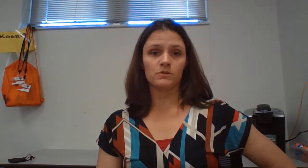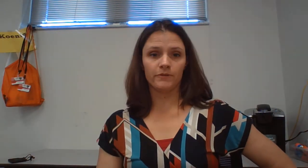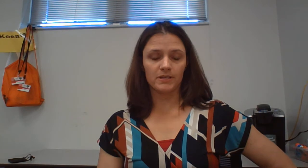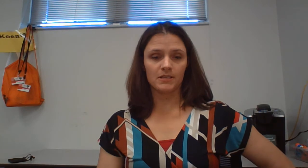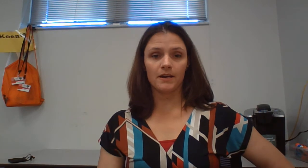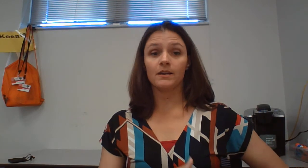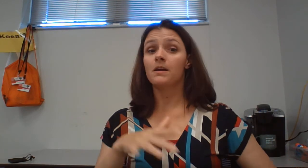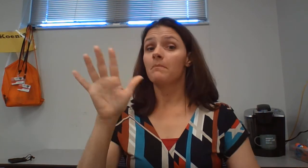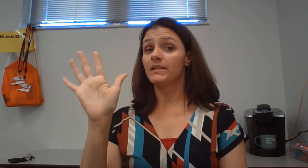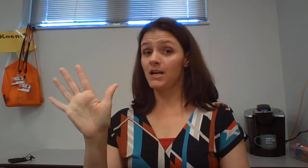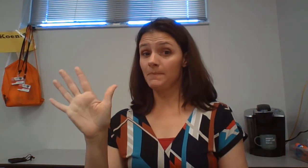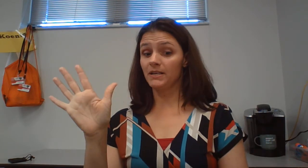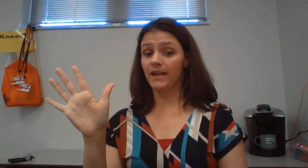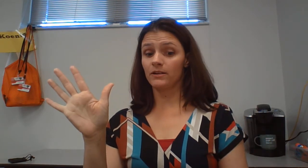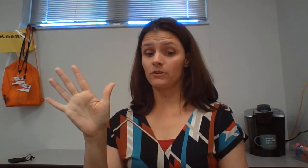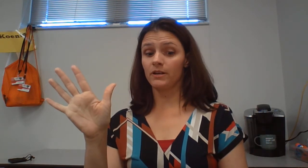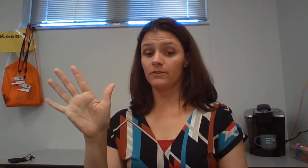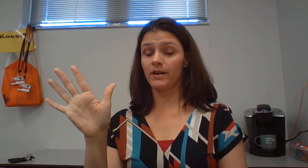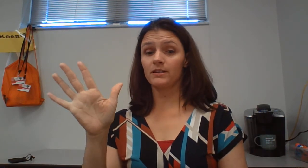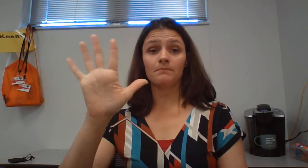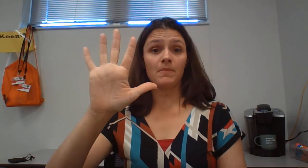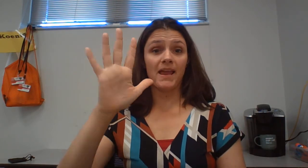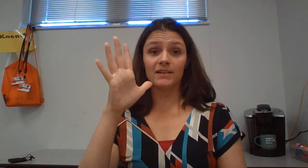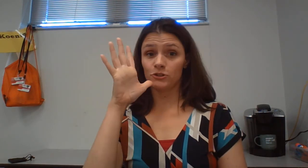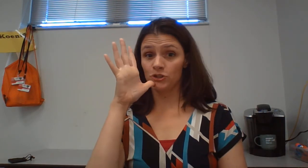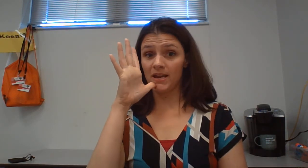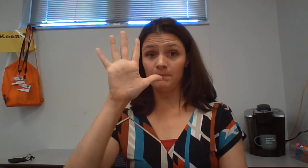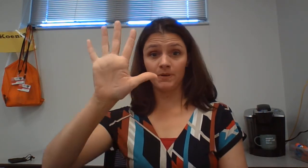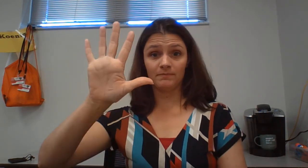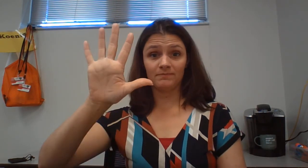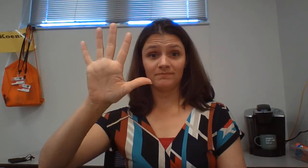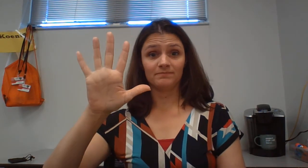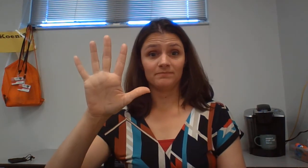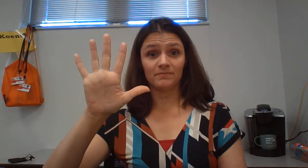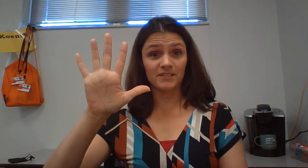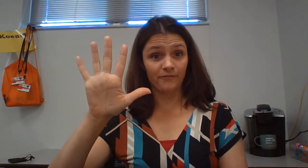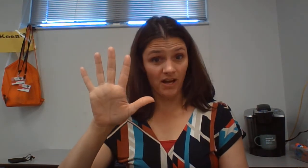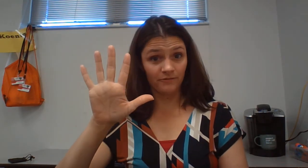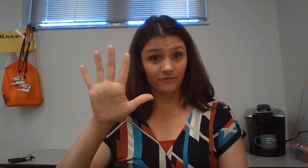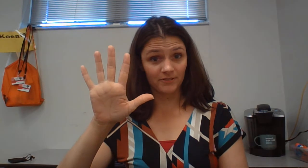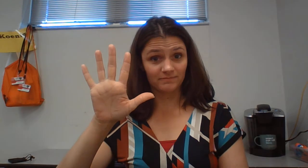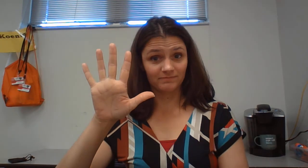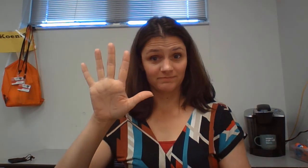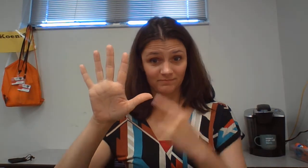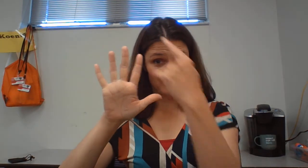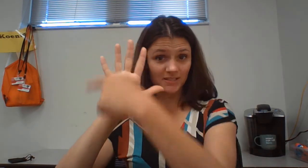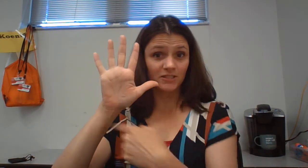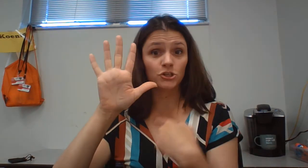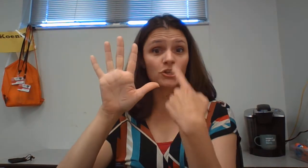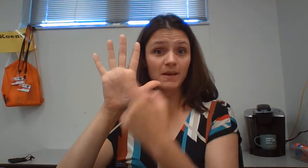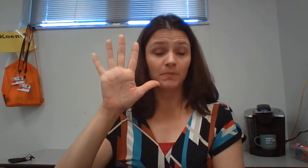for this sign. My dominant hand, on the other hand, my hand shape is a 5. This is the shape of my